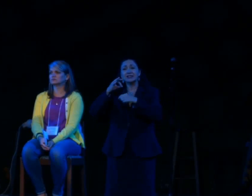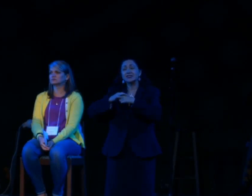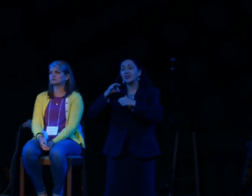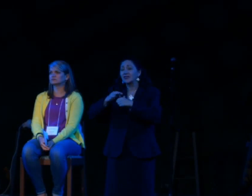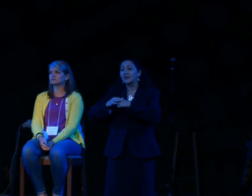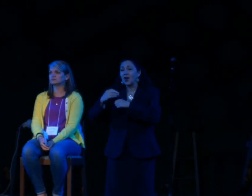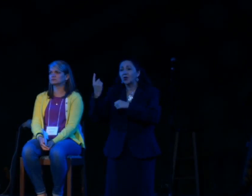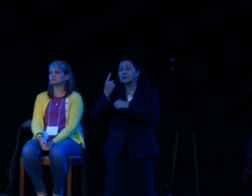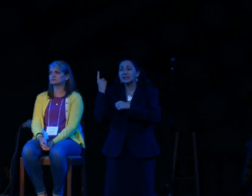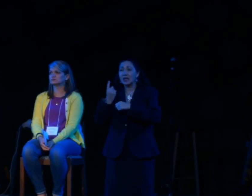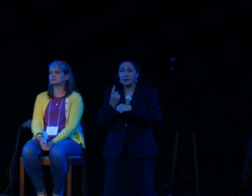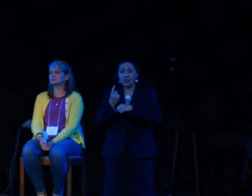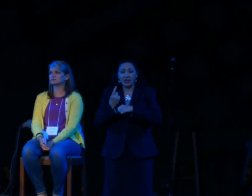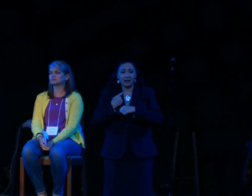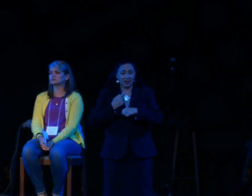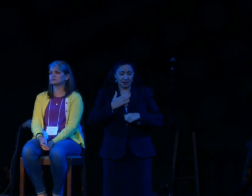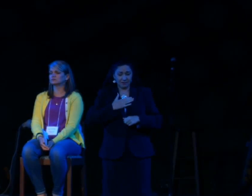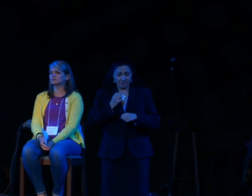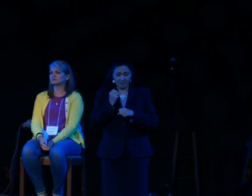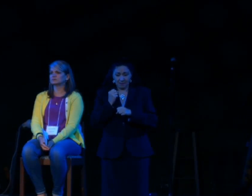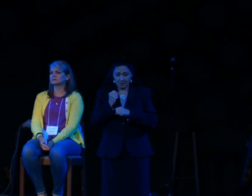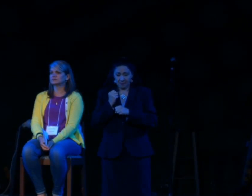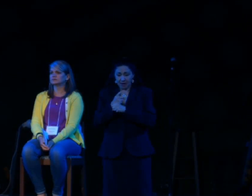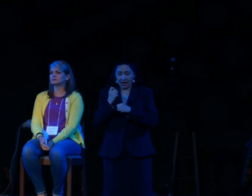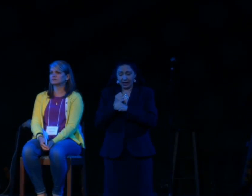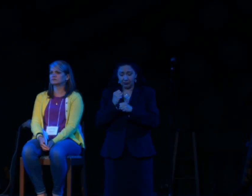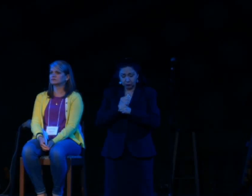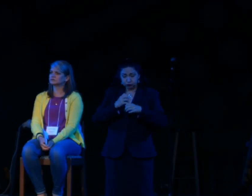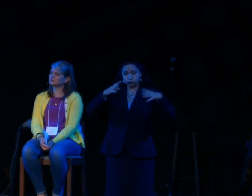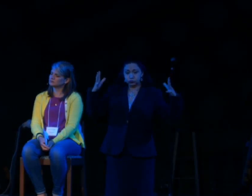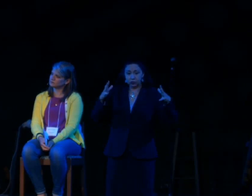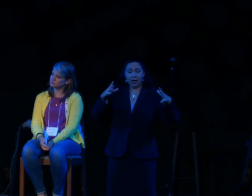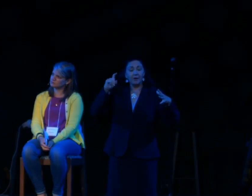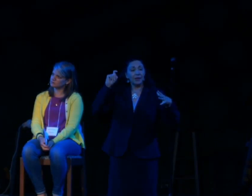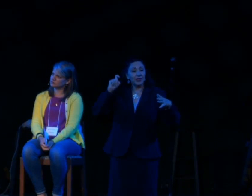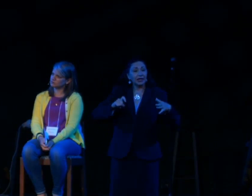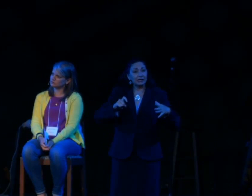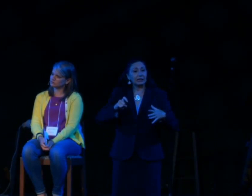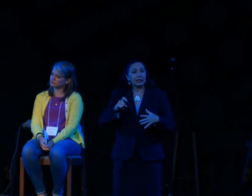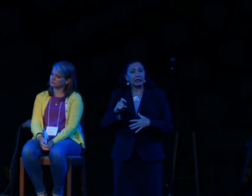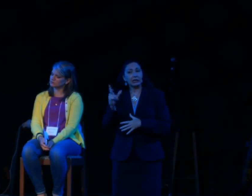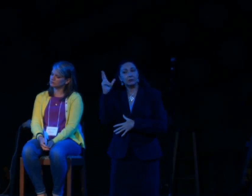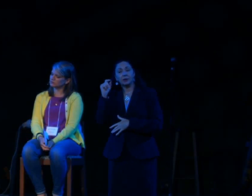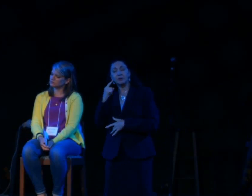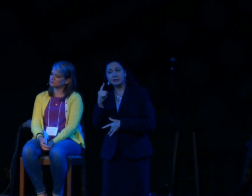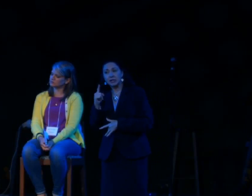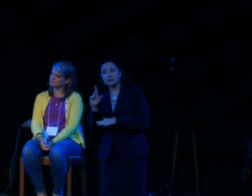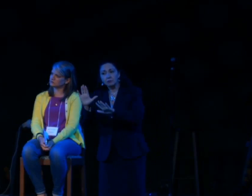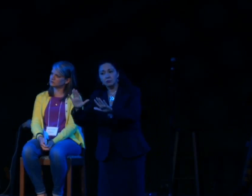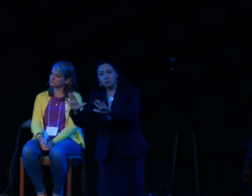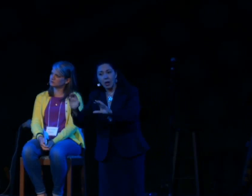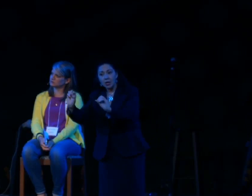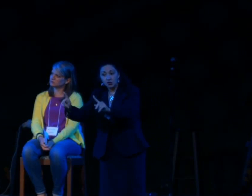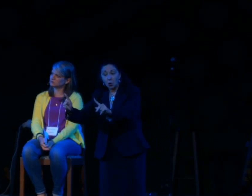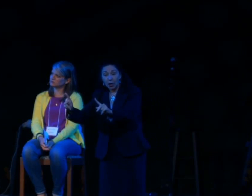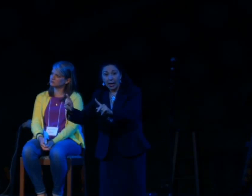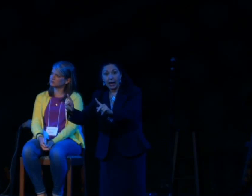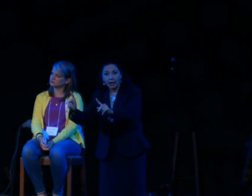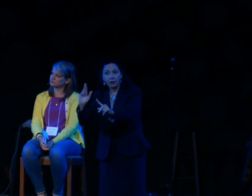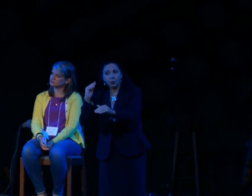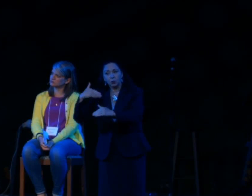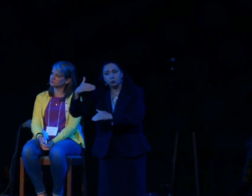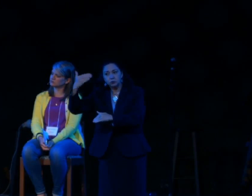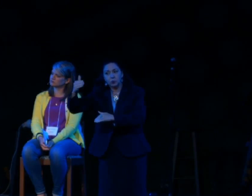blow up their conference. They need to hear other voices that say, we can handle it. It's going to be okay